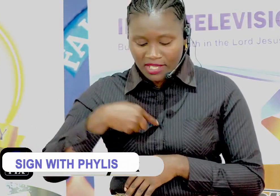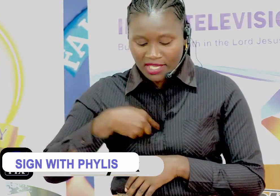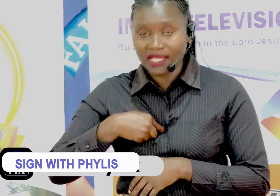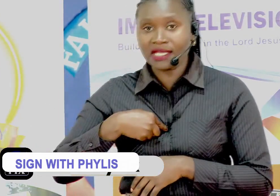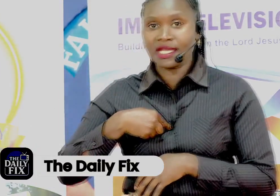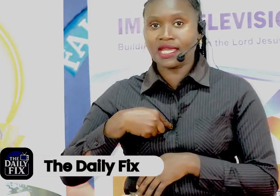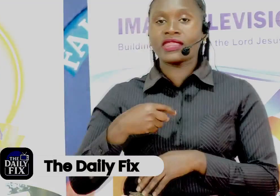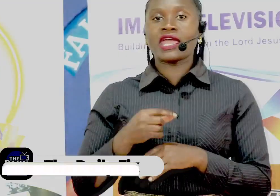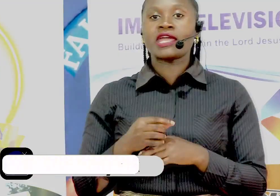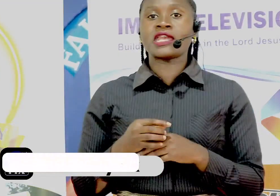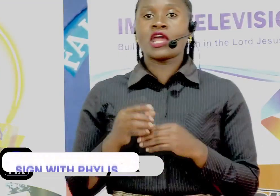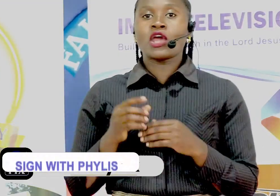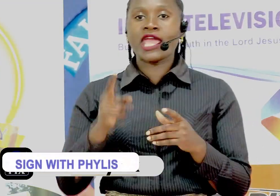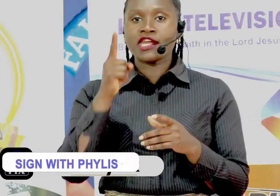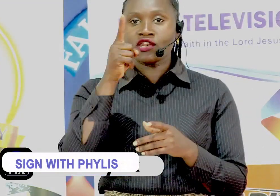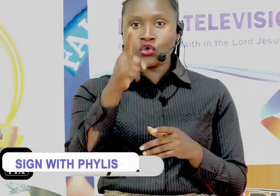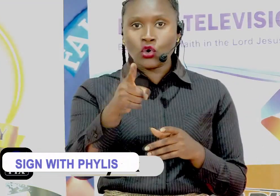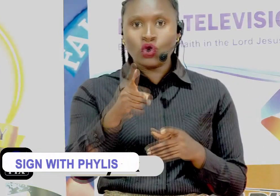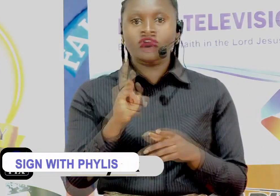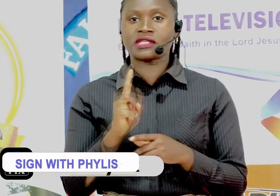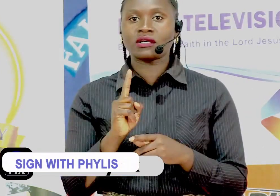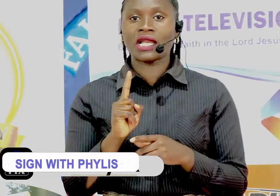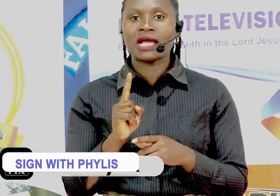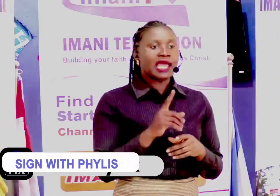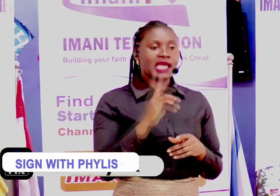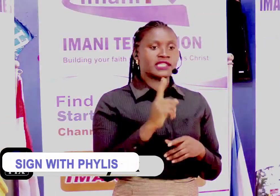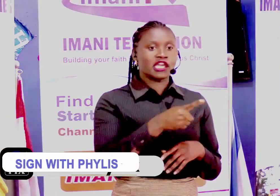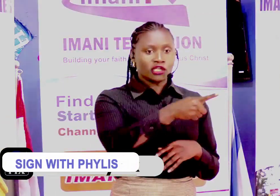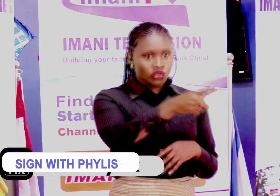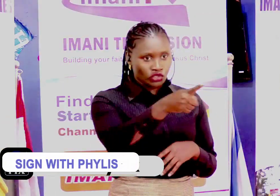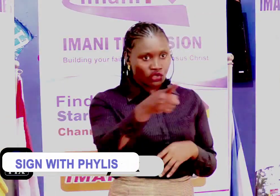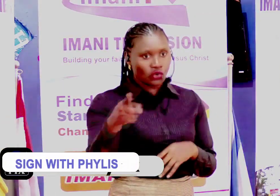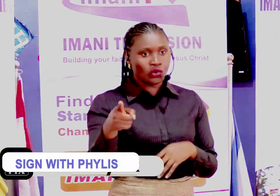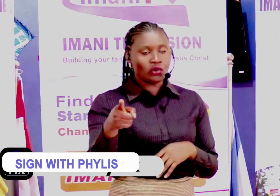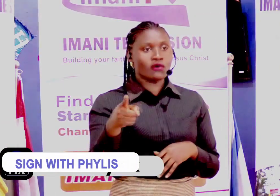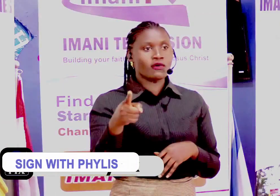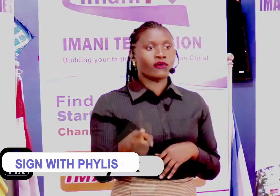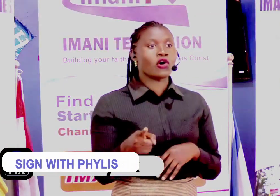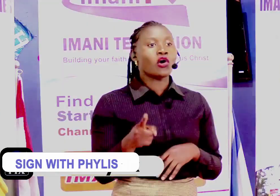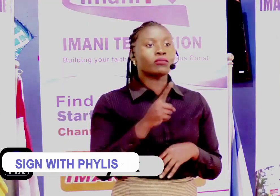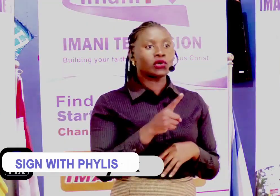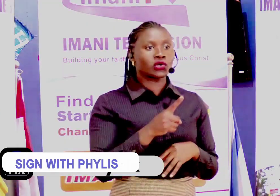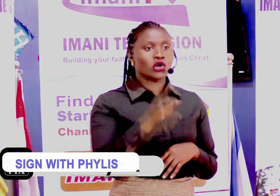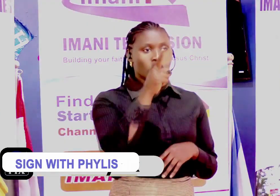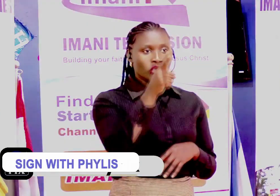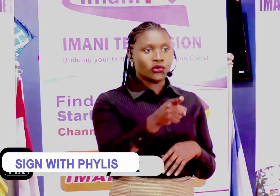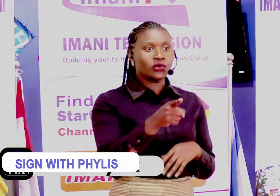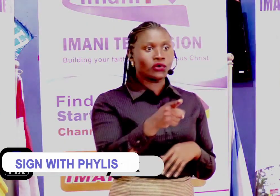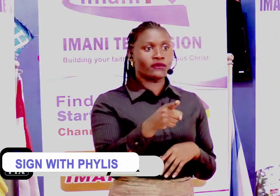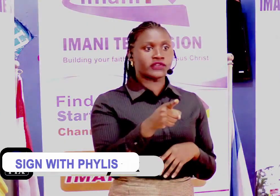and then we had you for singular, and then you for plural. You for